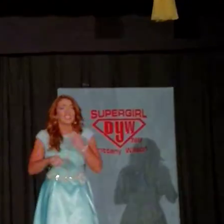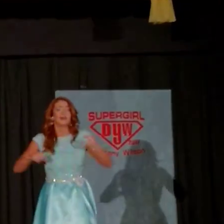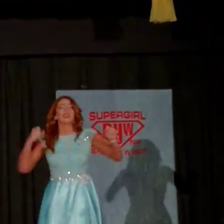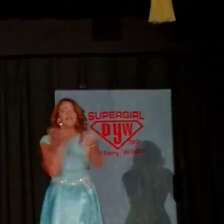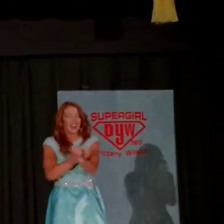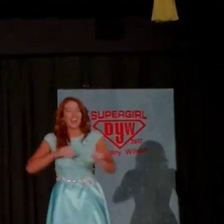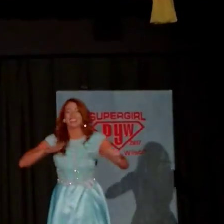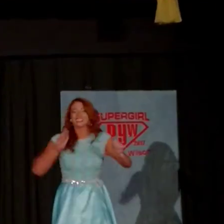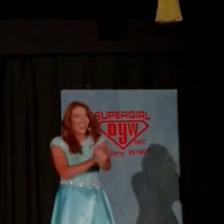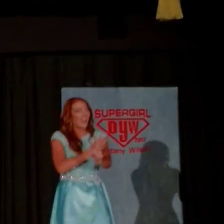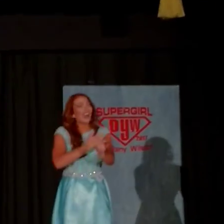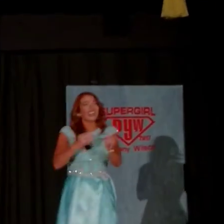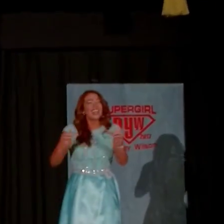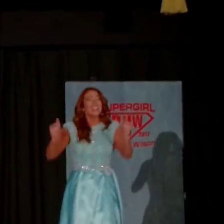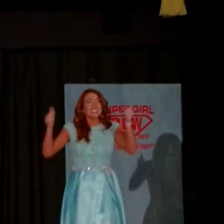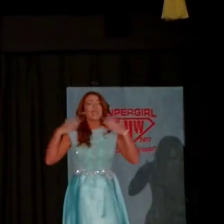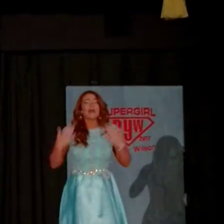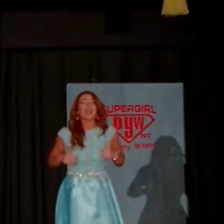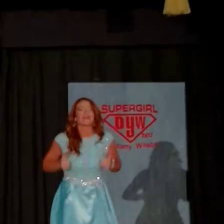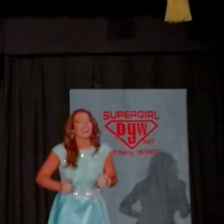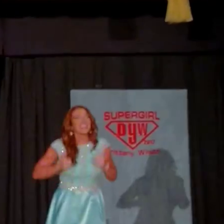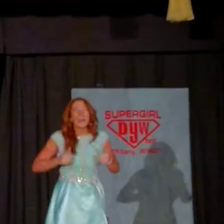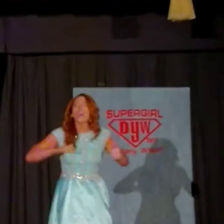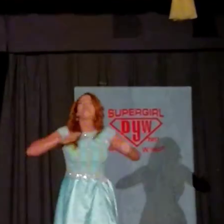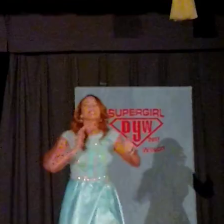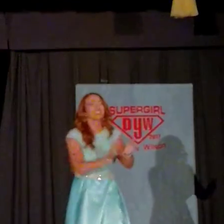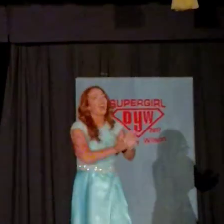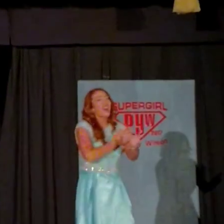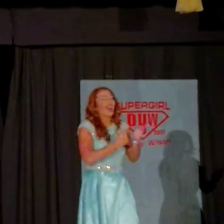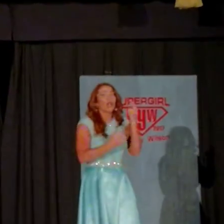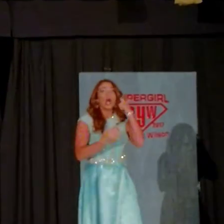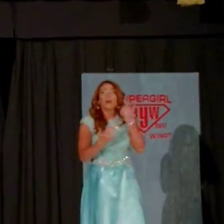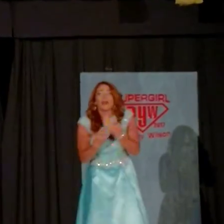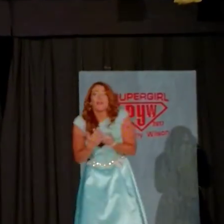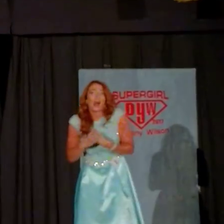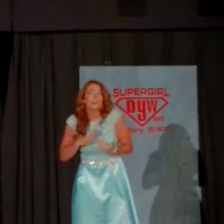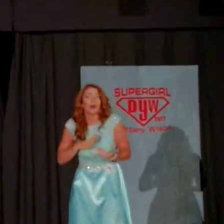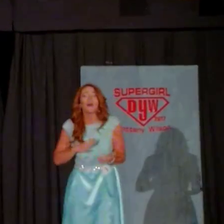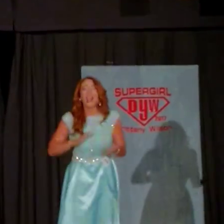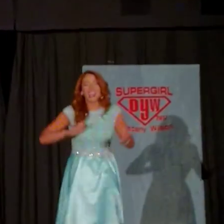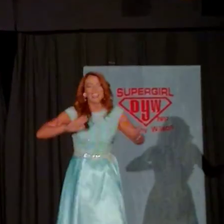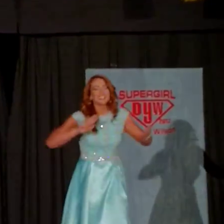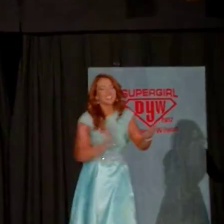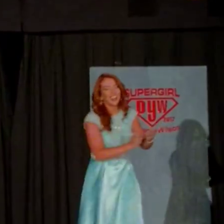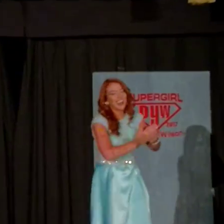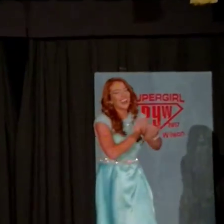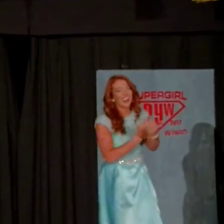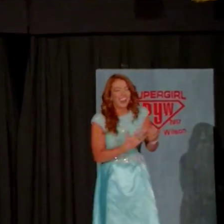is my fight song, take back my life song Proving my life song